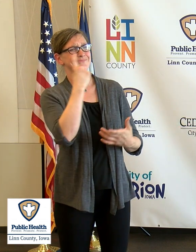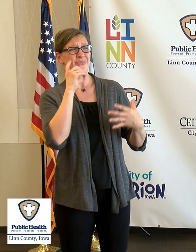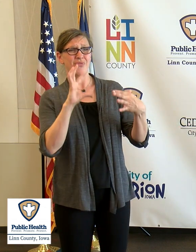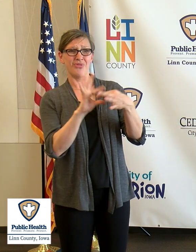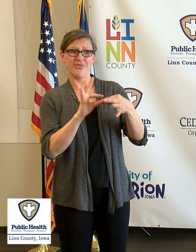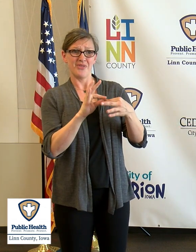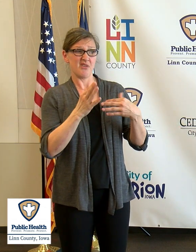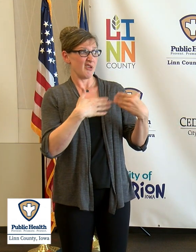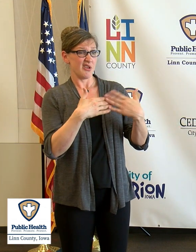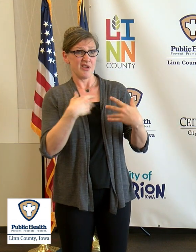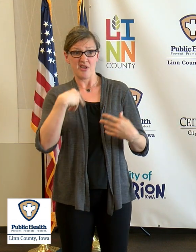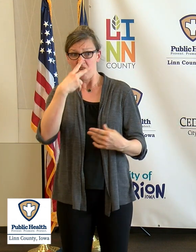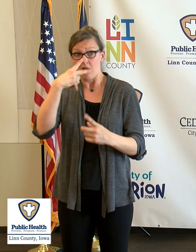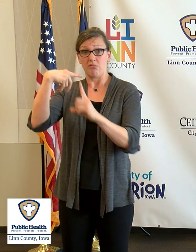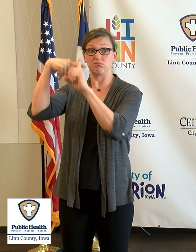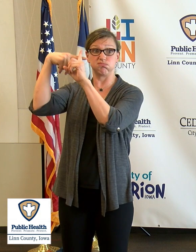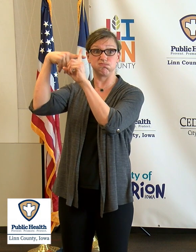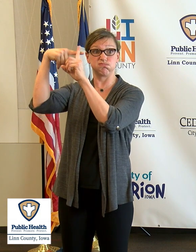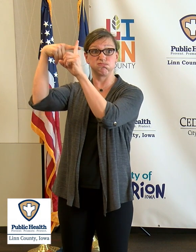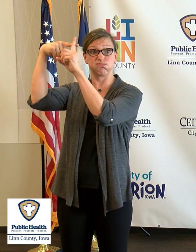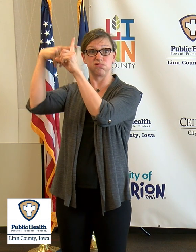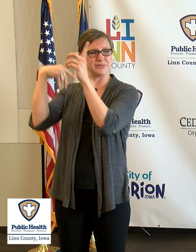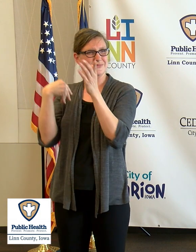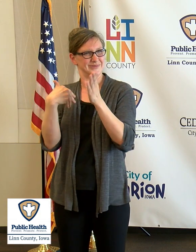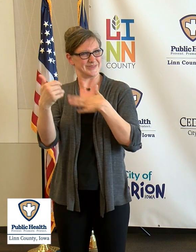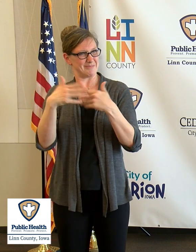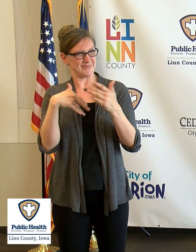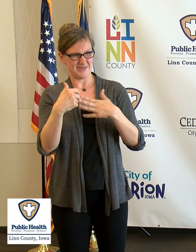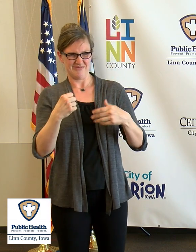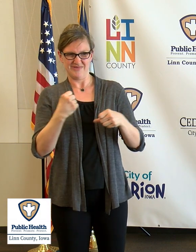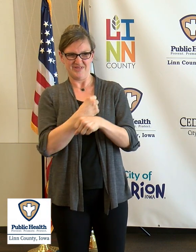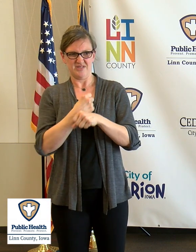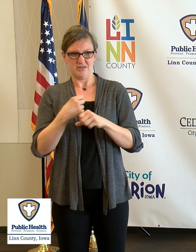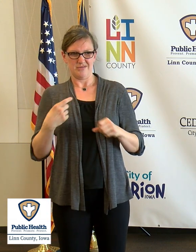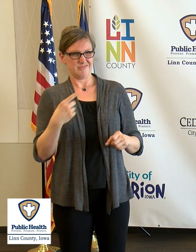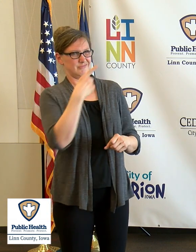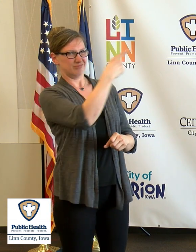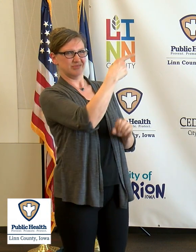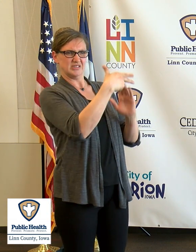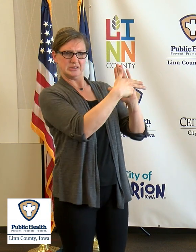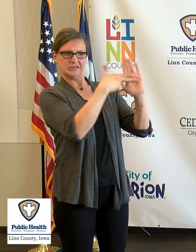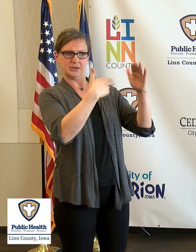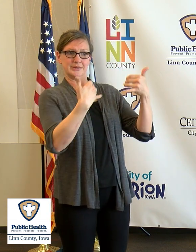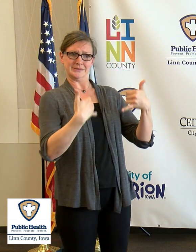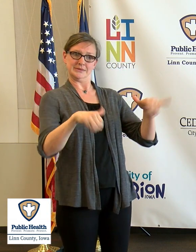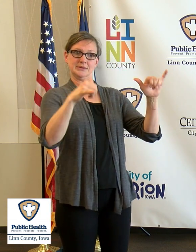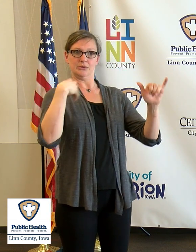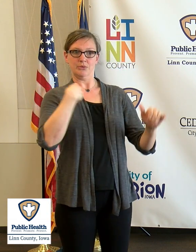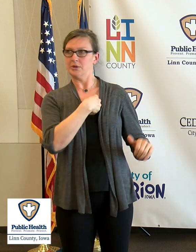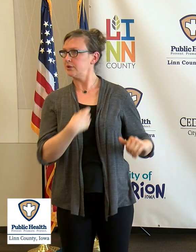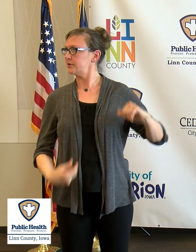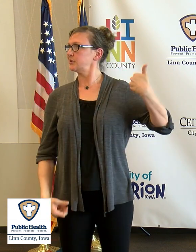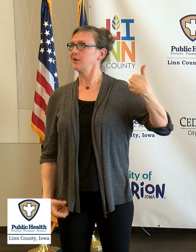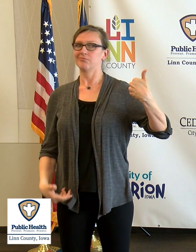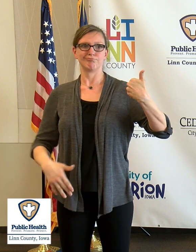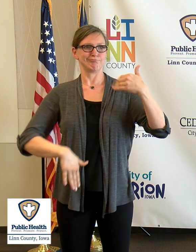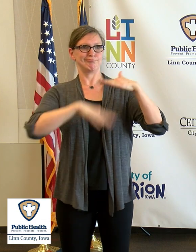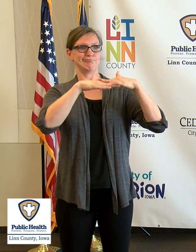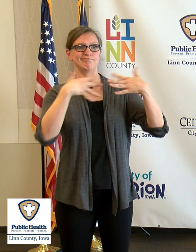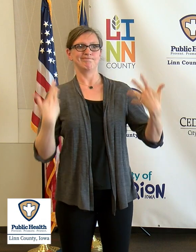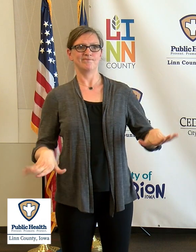cases in the county, that you may not be ramped up on the governor's